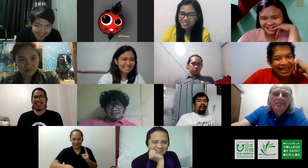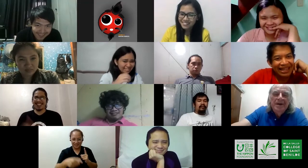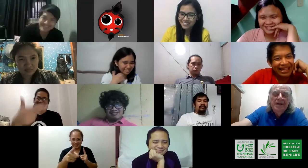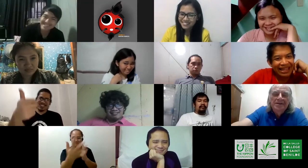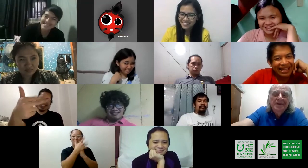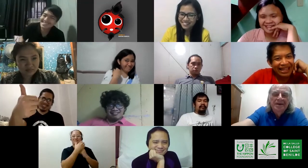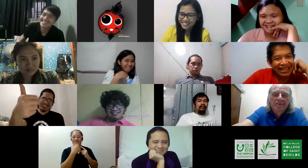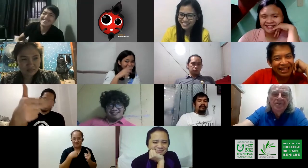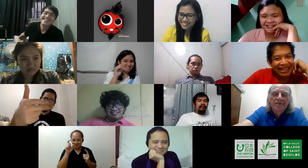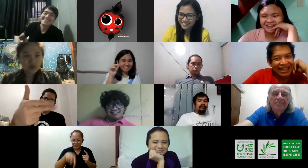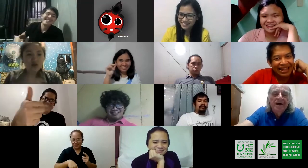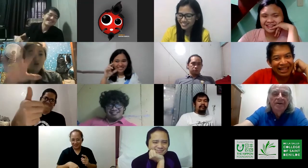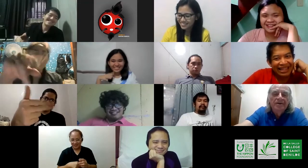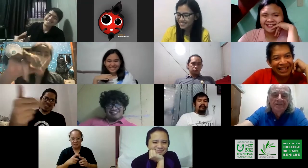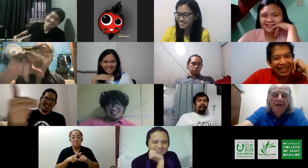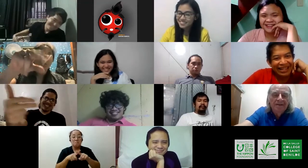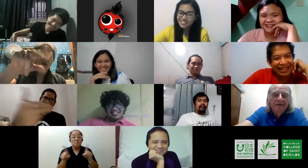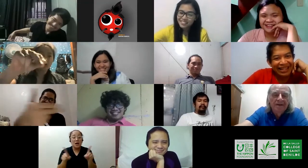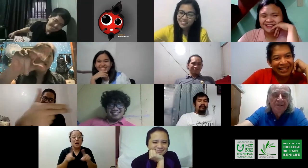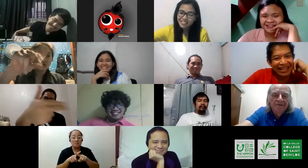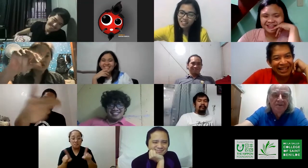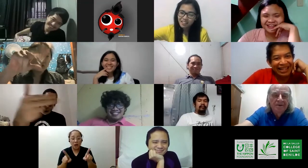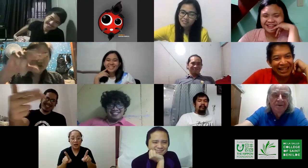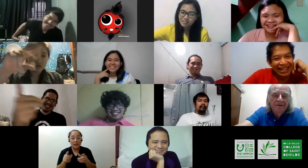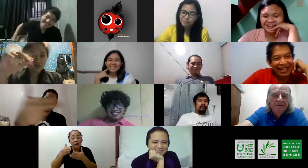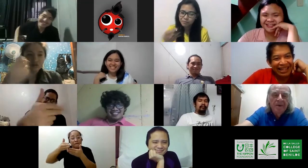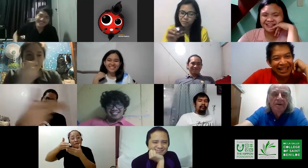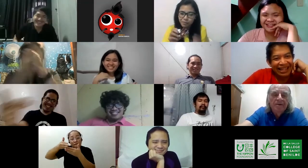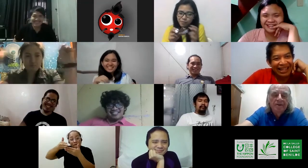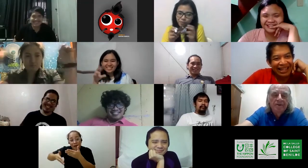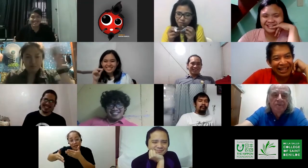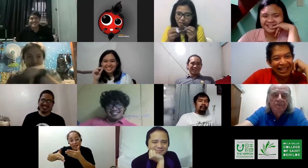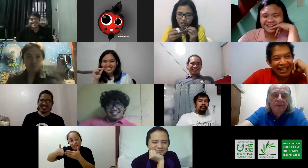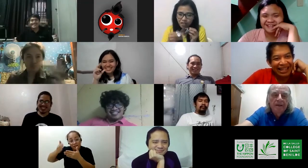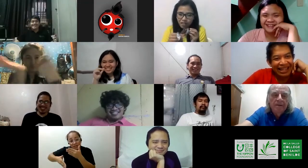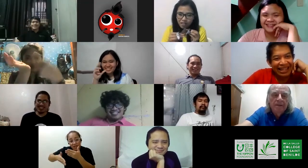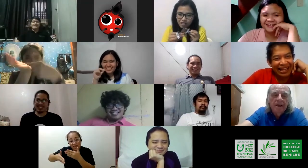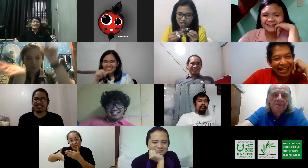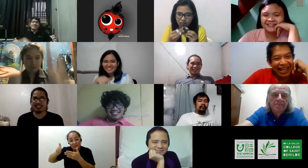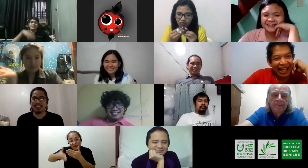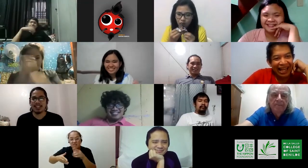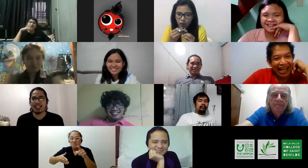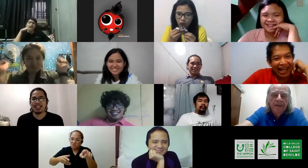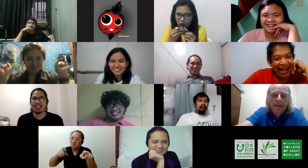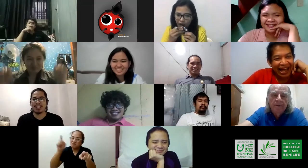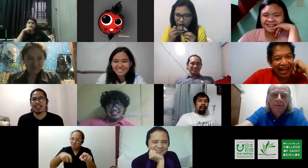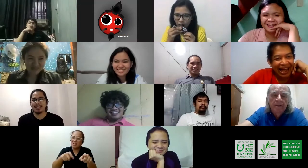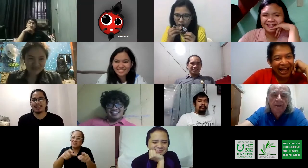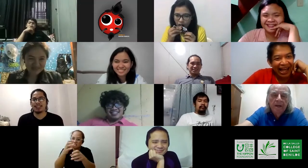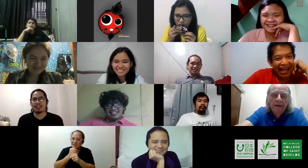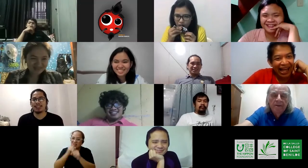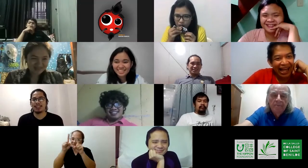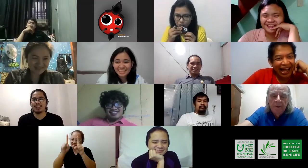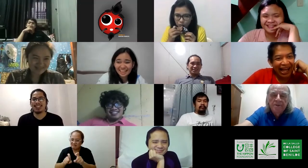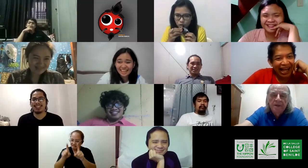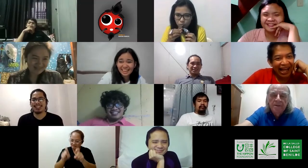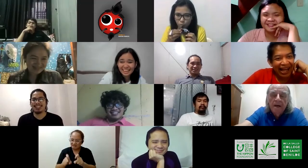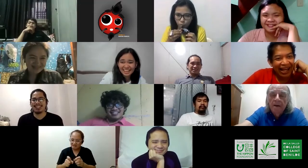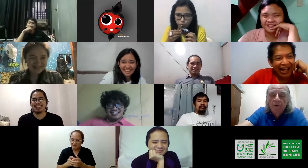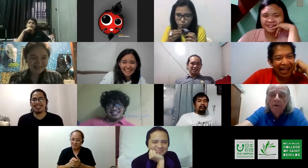But with the final, I think it's better that you take the test and me not grade the projects. Now, I will go